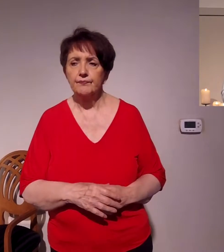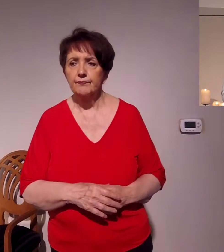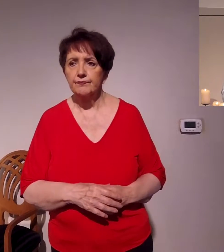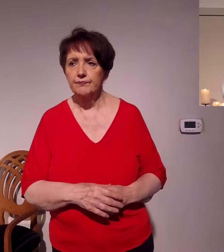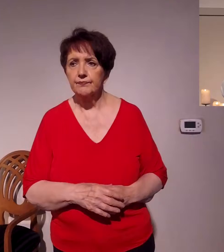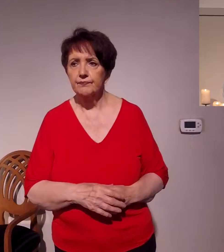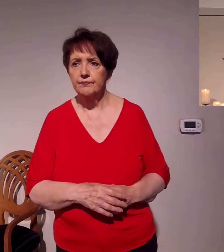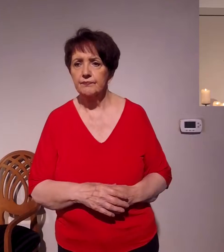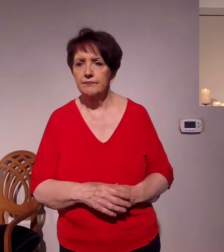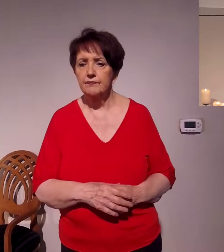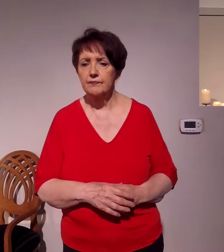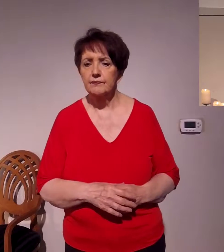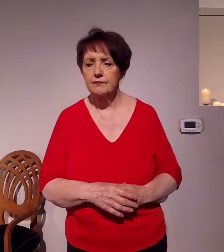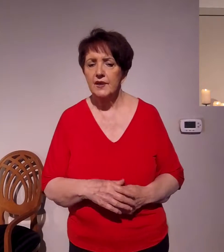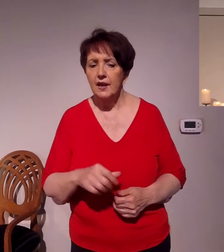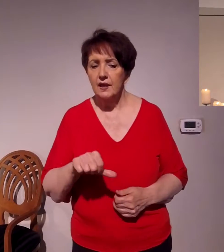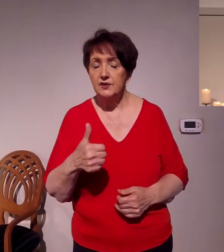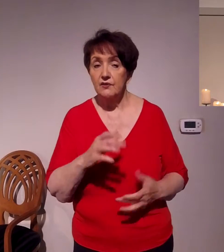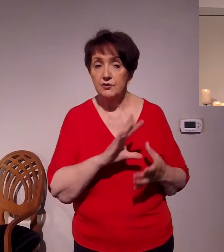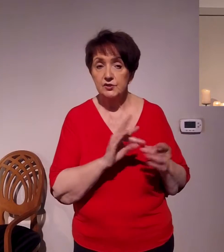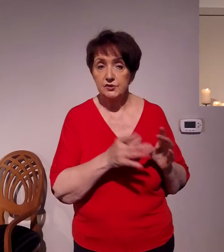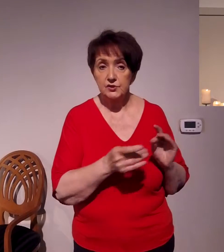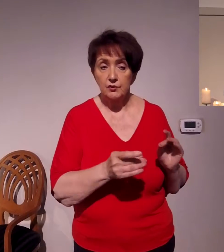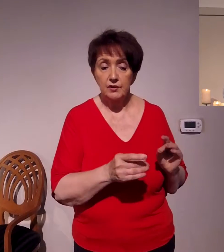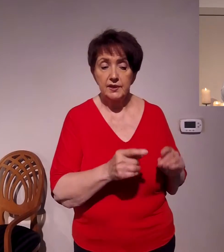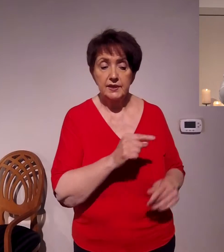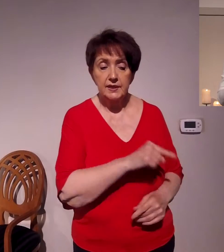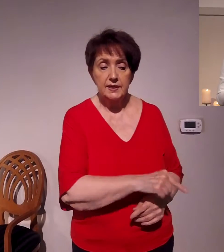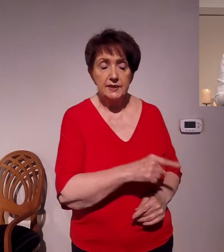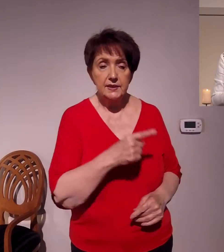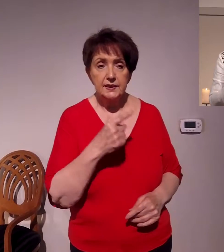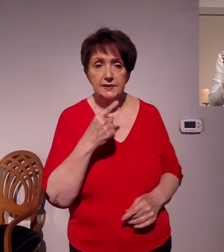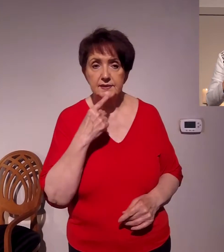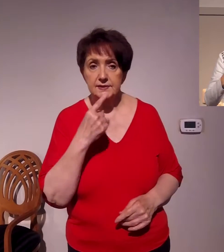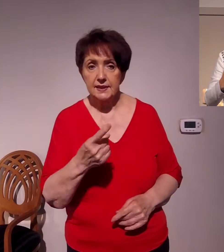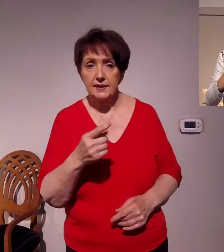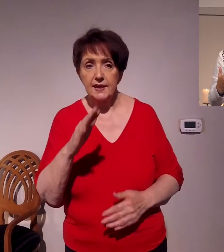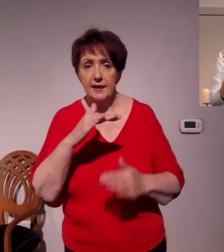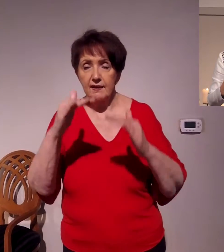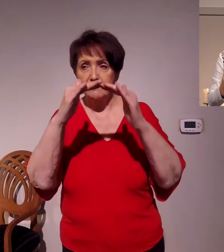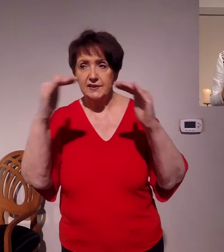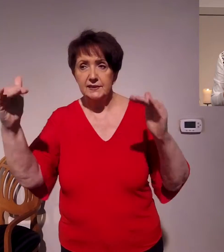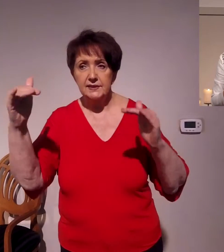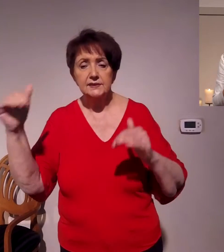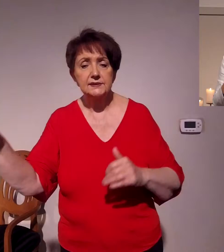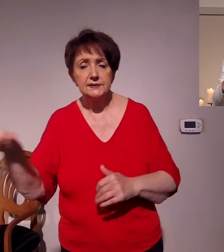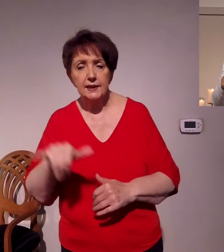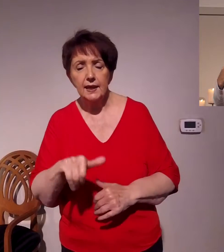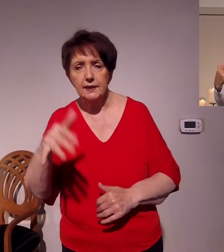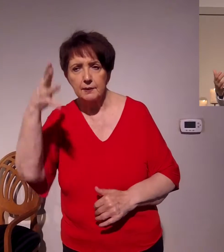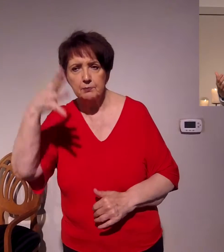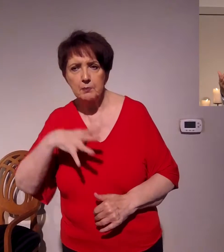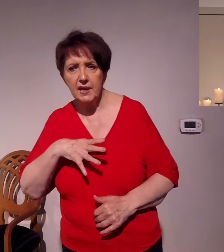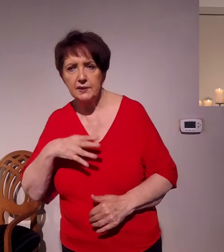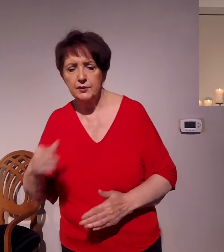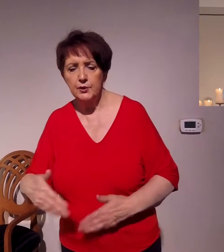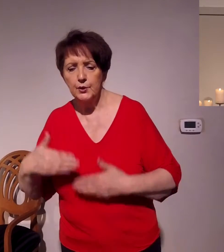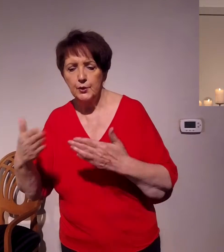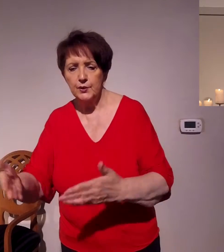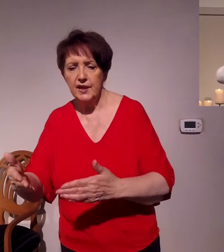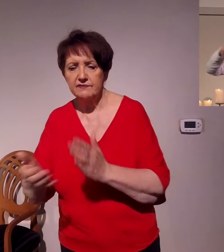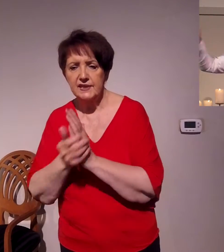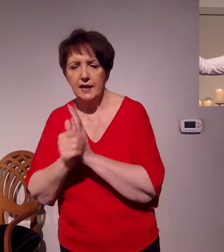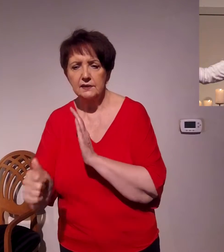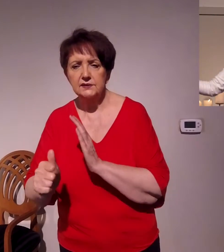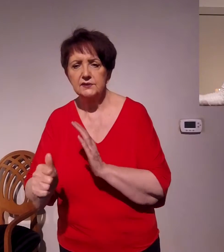one parable. In another parable, Jesus likened the kingdom of heaven to a man who gave a certain number of talents to each of his servants,